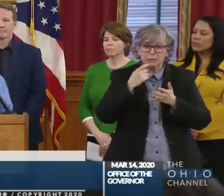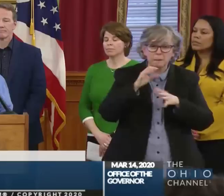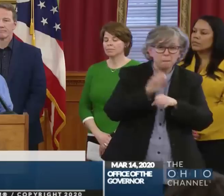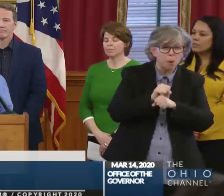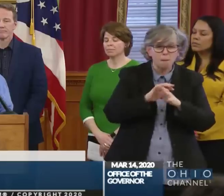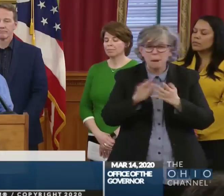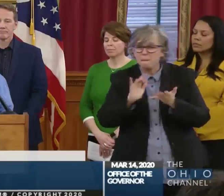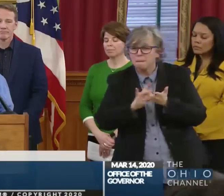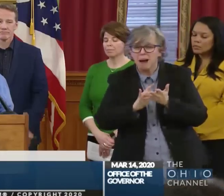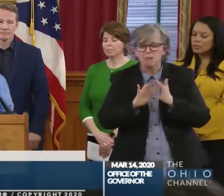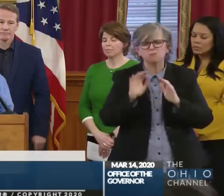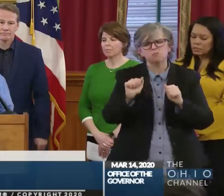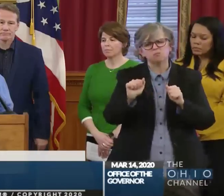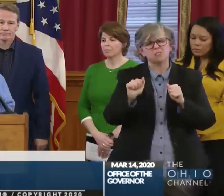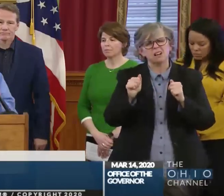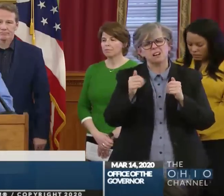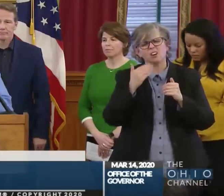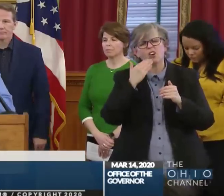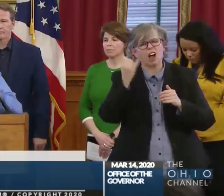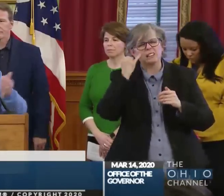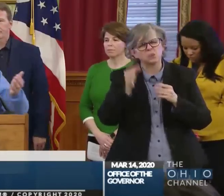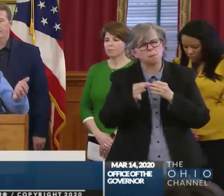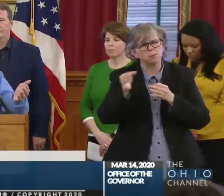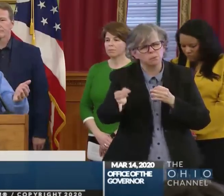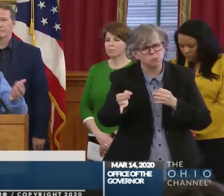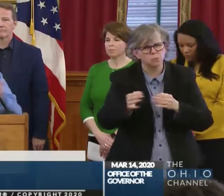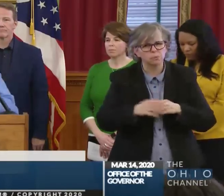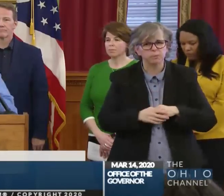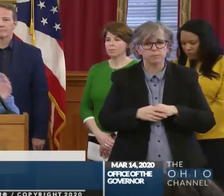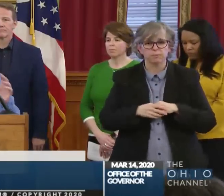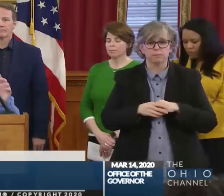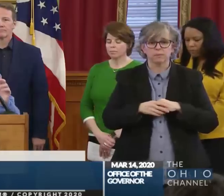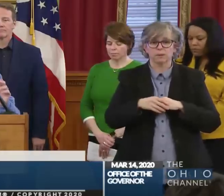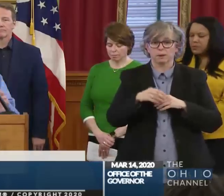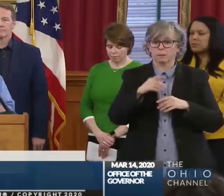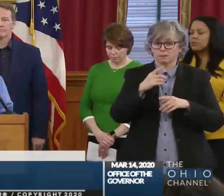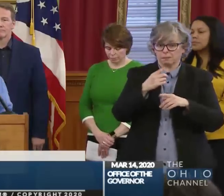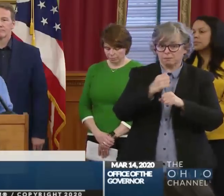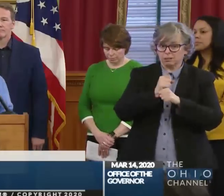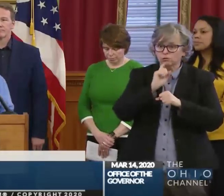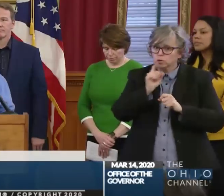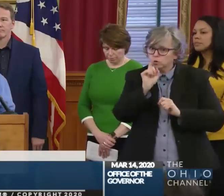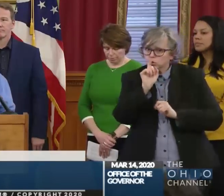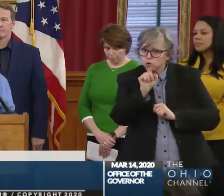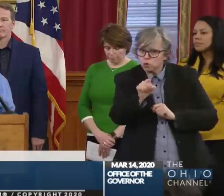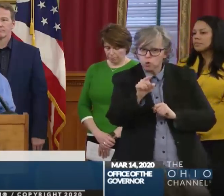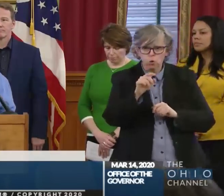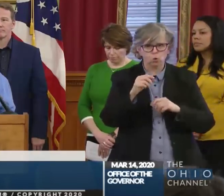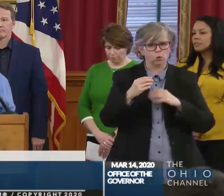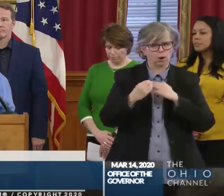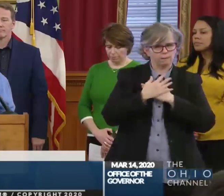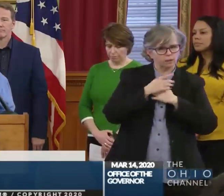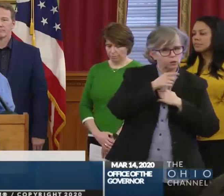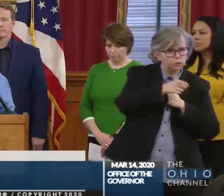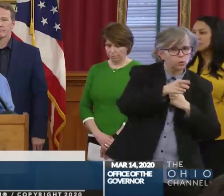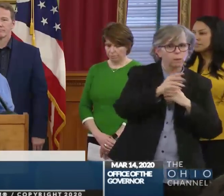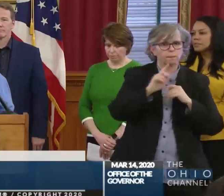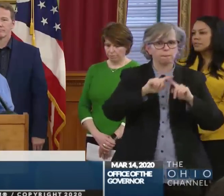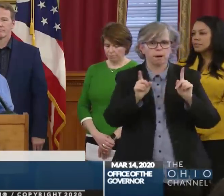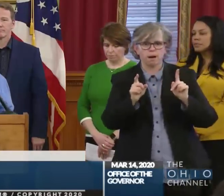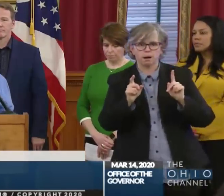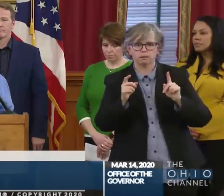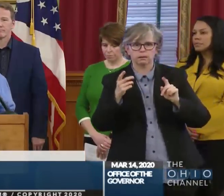it will make sure that if your surgery involves going into the hospital, that hospital room will be kept open.